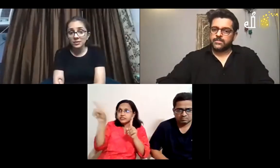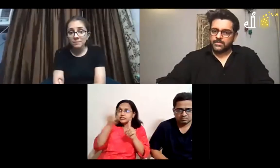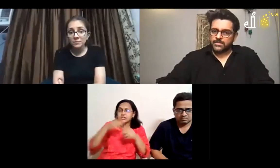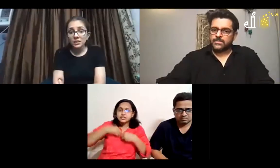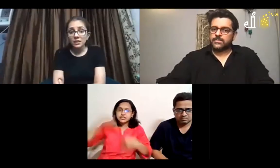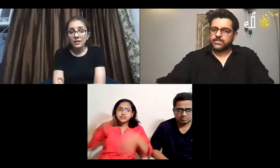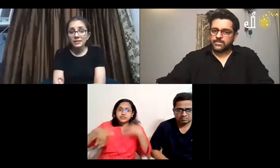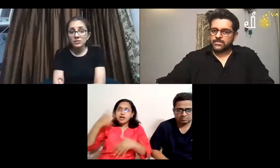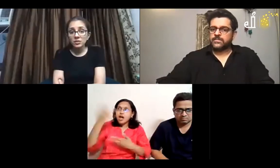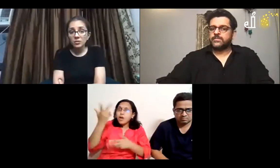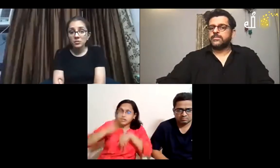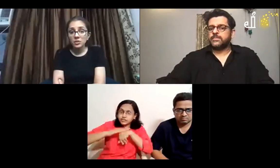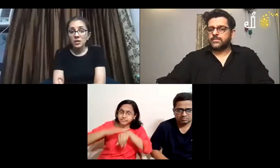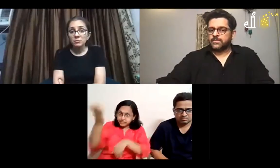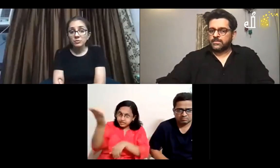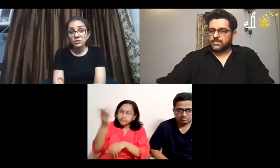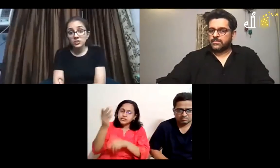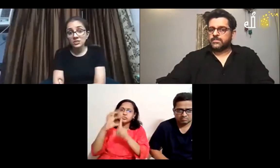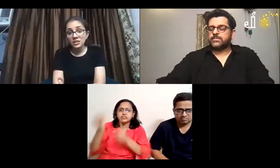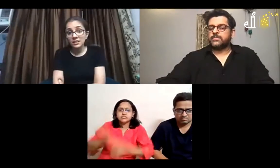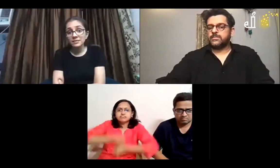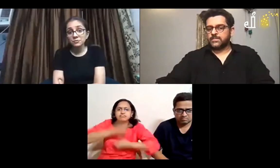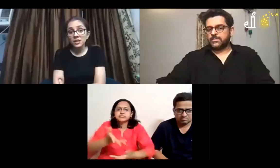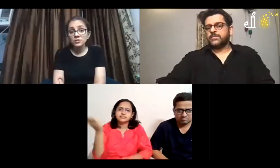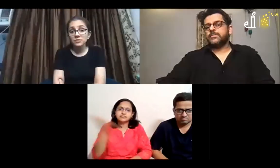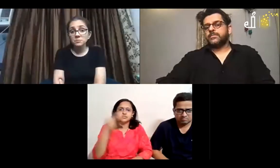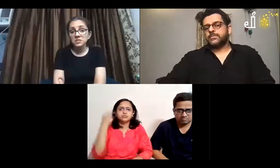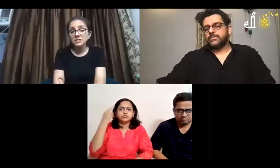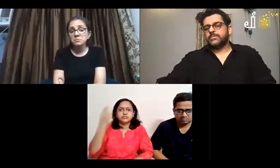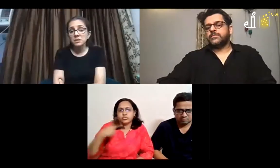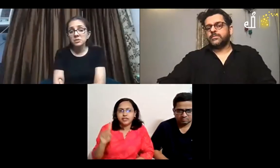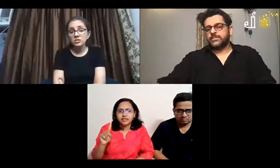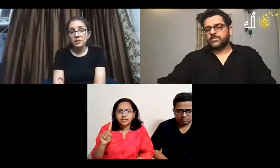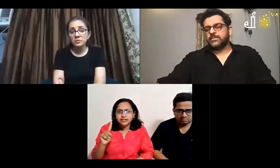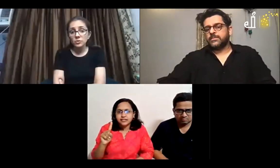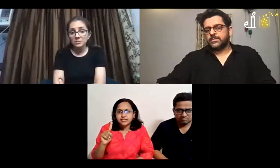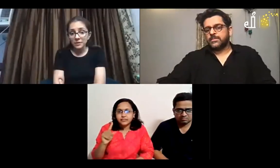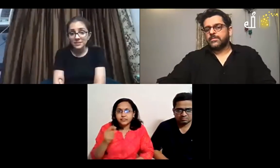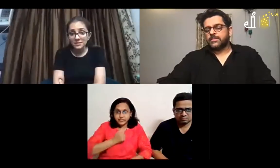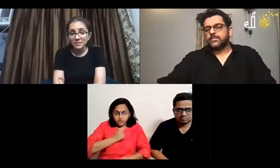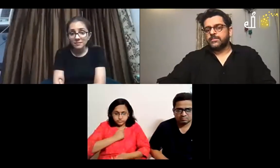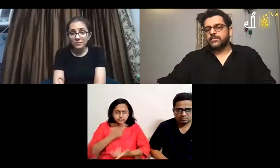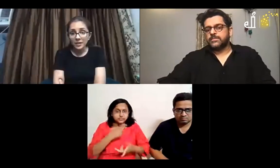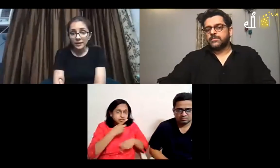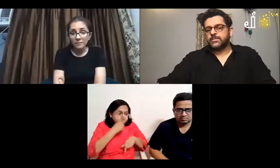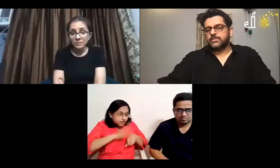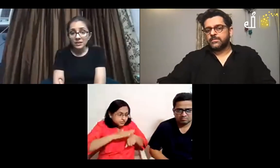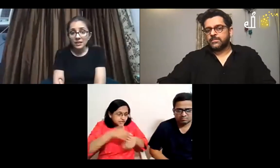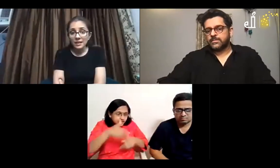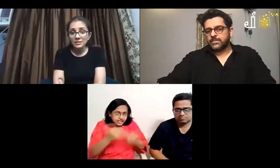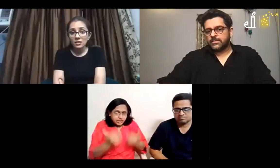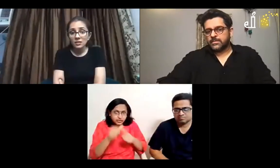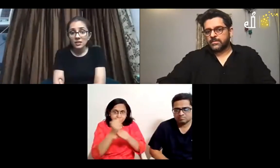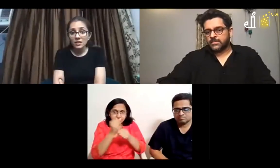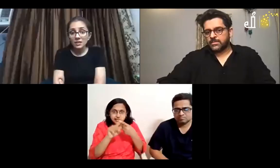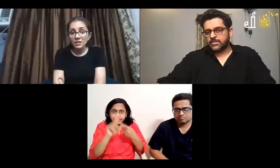to it, and maybe she's seen like different kinds of experiences, maybe she'll be able to express that way.